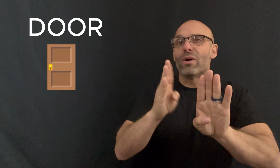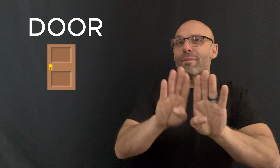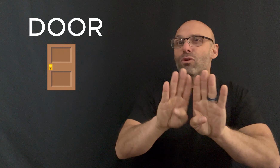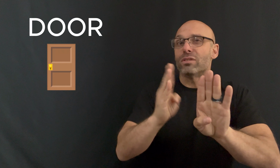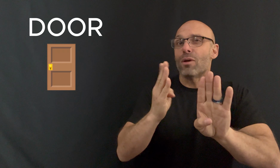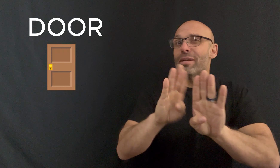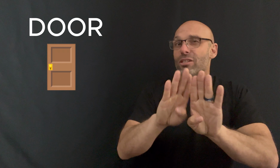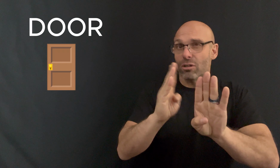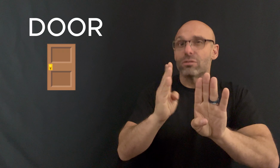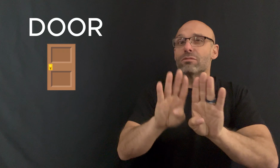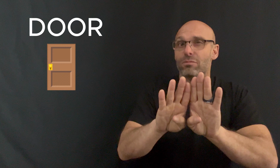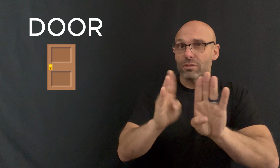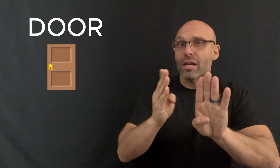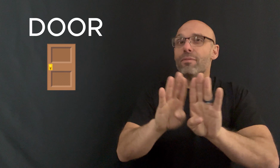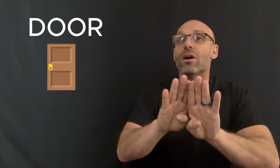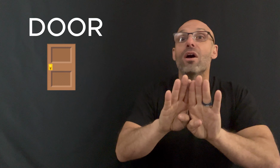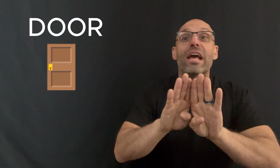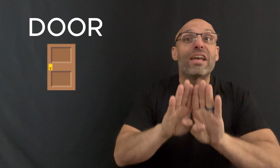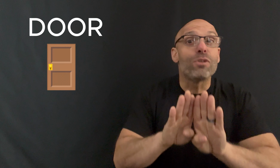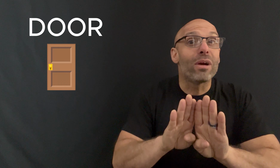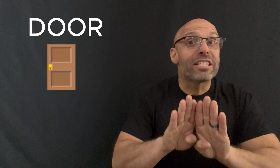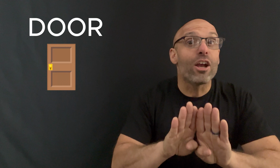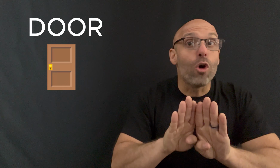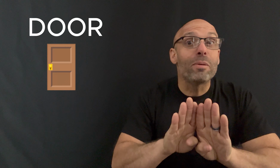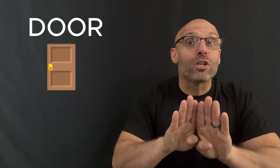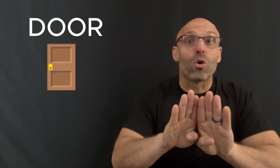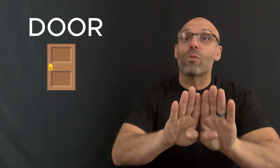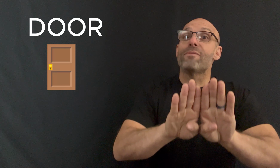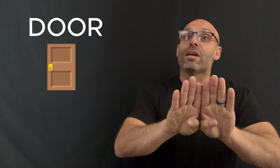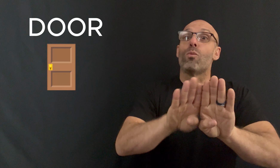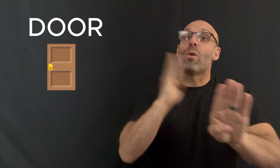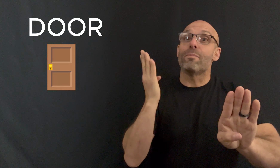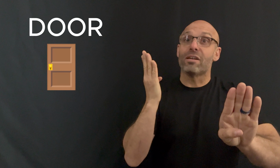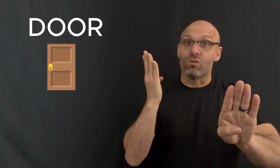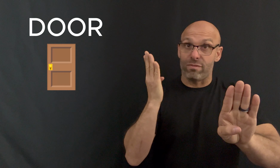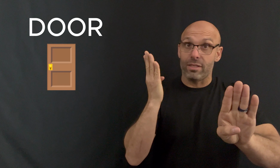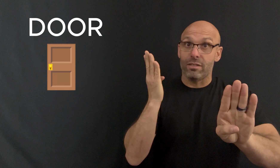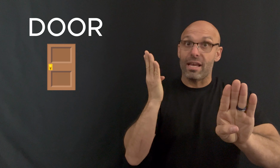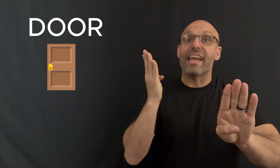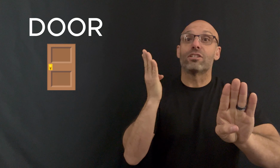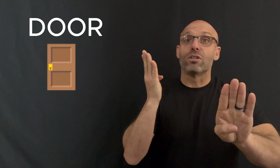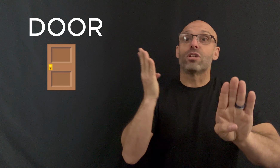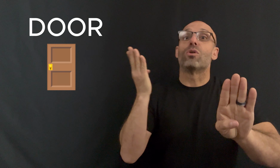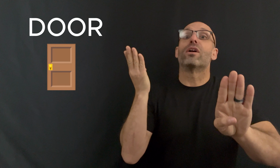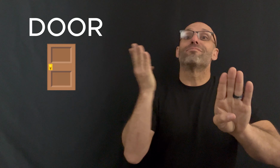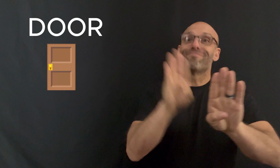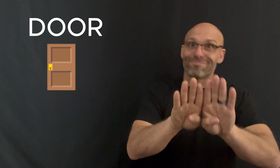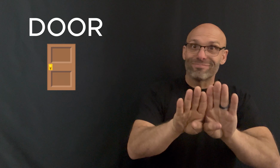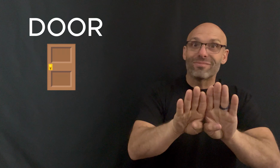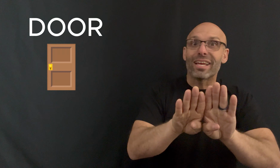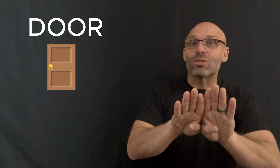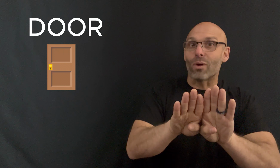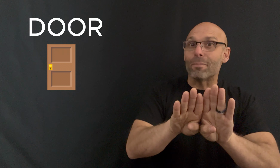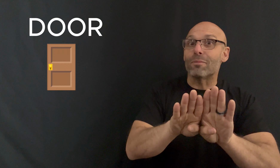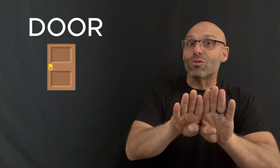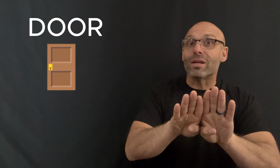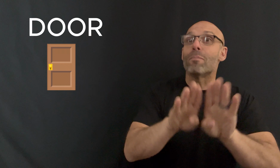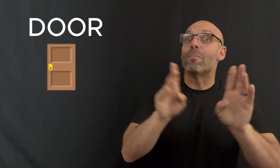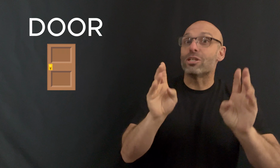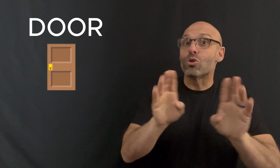moves, open and close, okay? If you want to say open the door, we make one big movement, and close the door is one big movement. But door